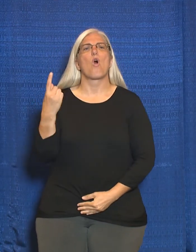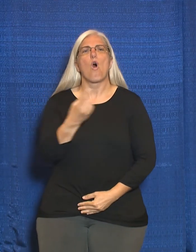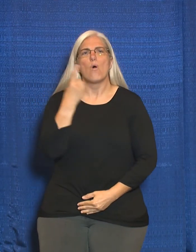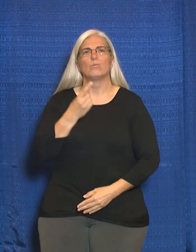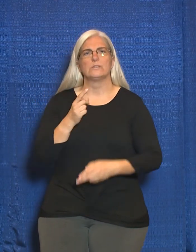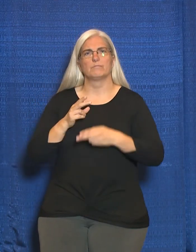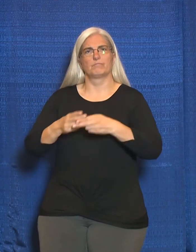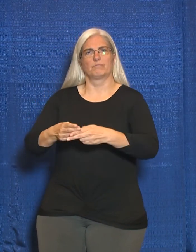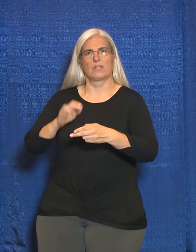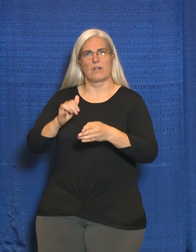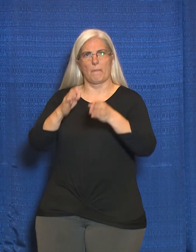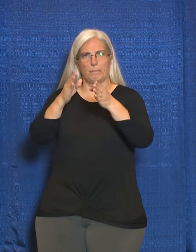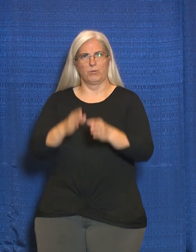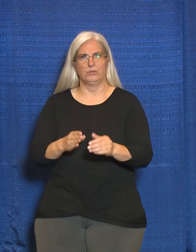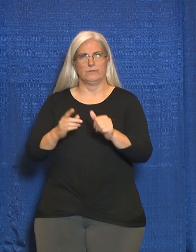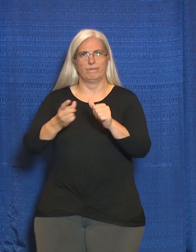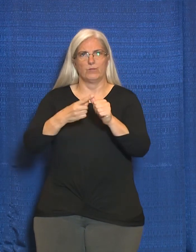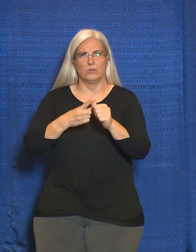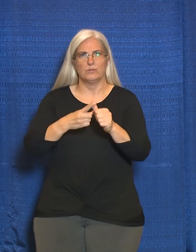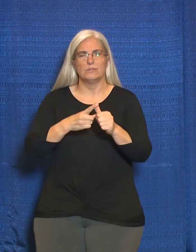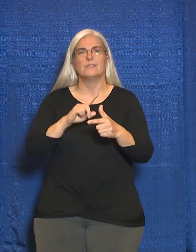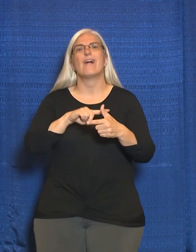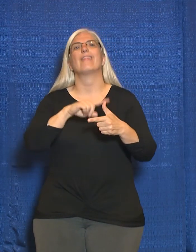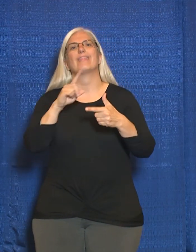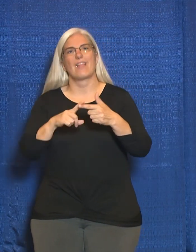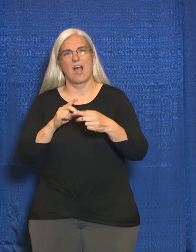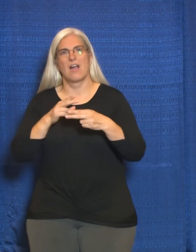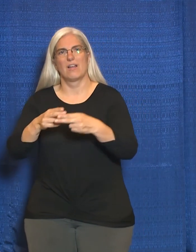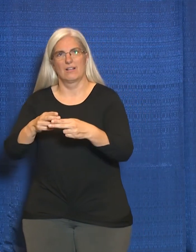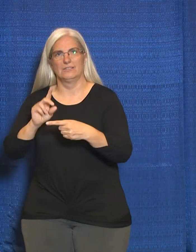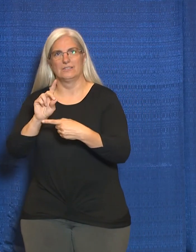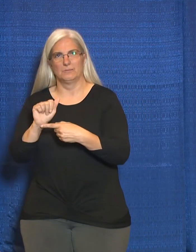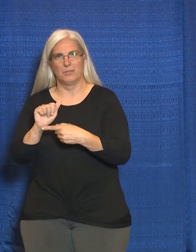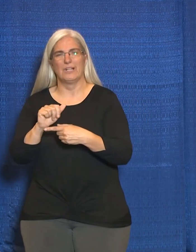Always refer to the person first, then the disability.